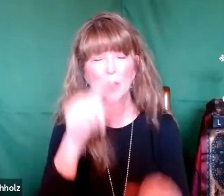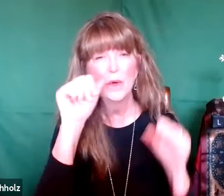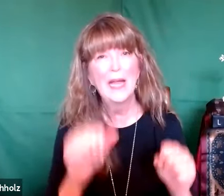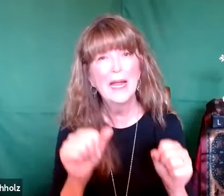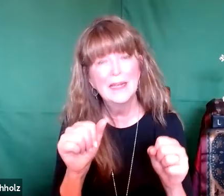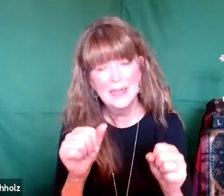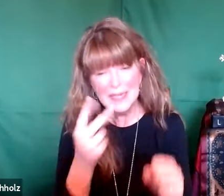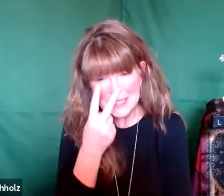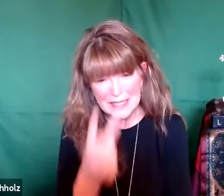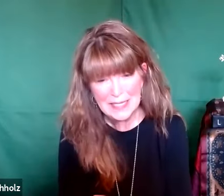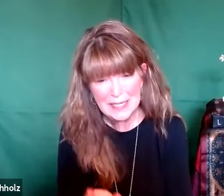That's pretty heavy, right?